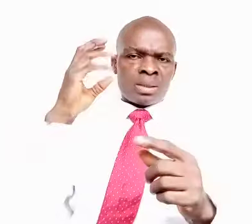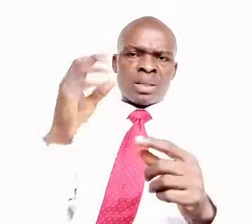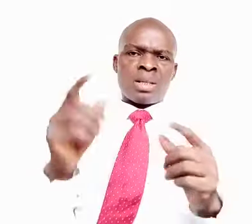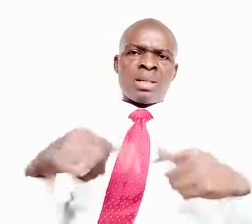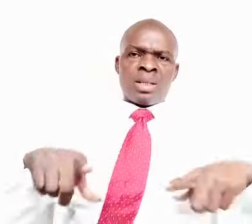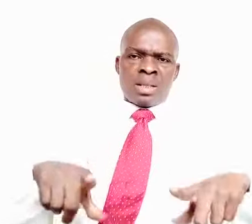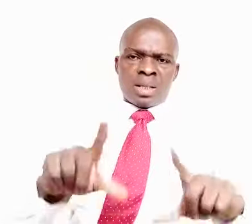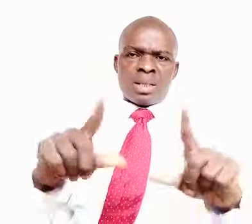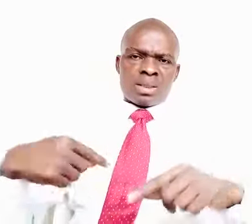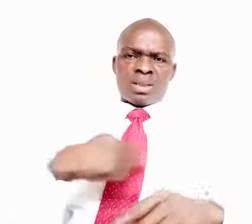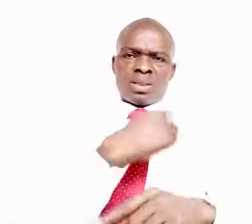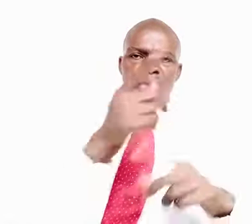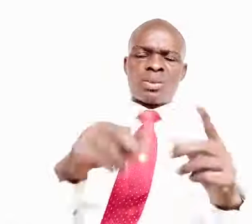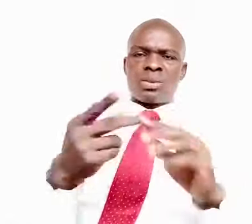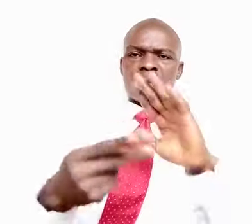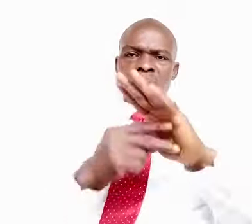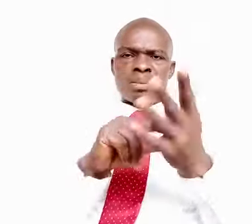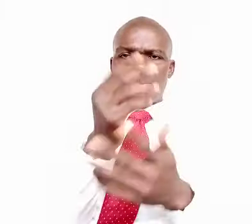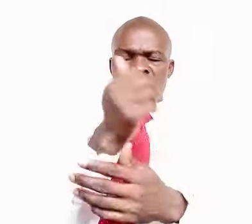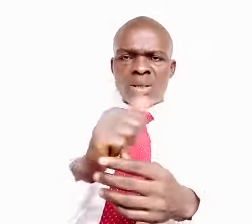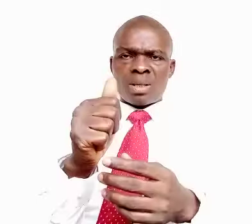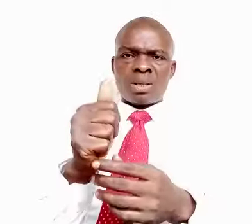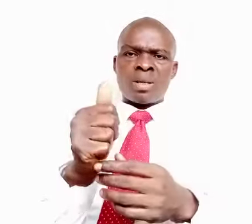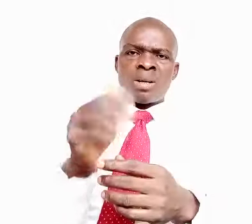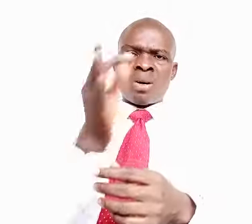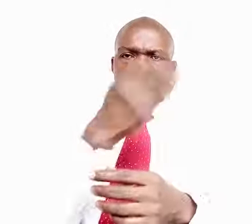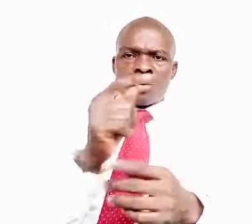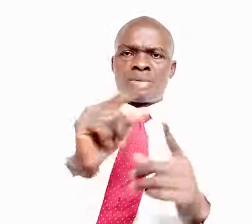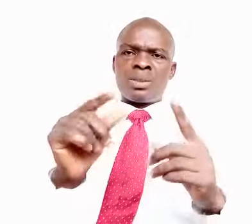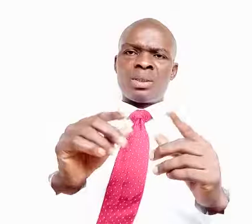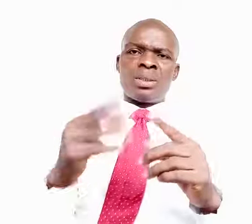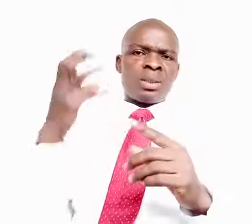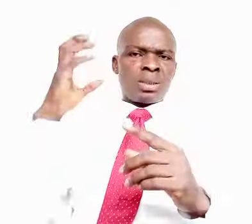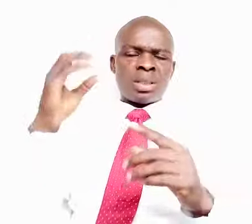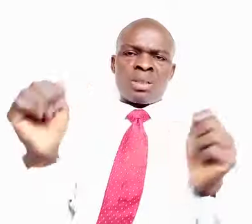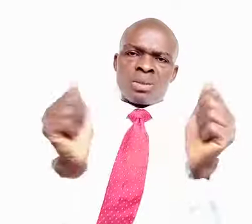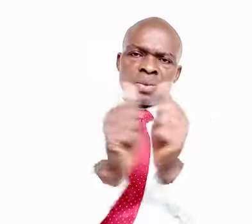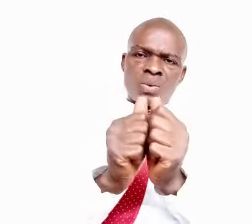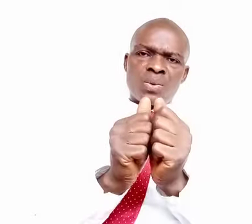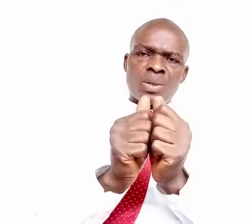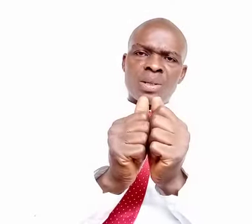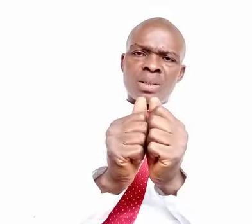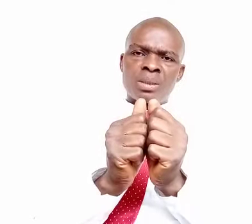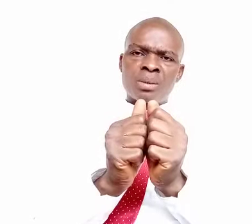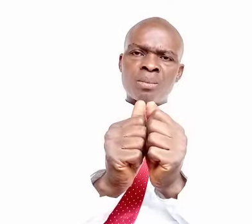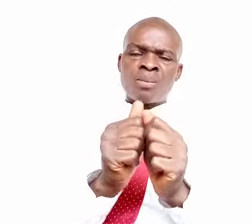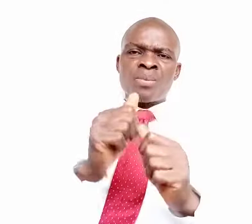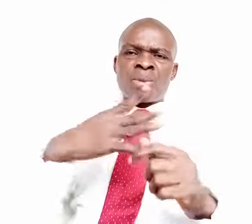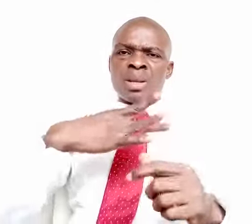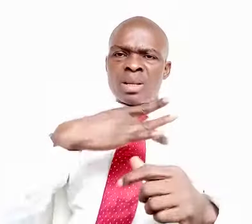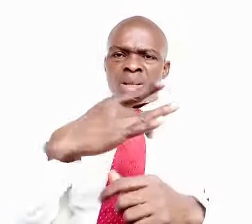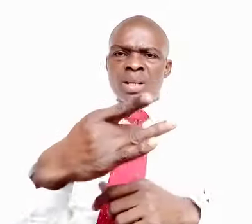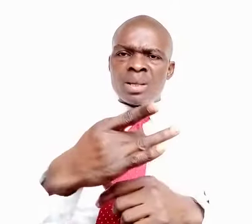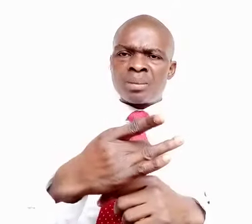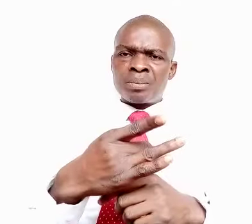look at the minimal pairs of this sound with sounds like